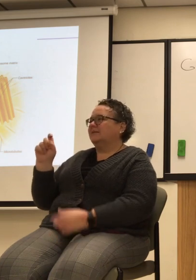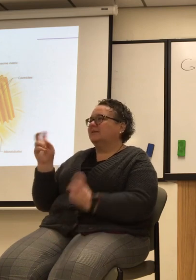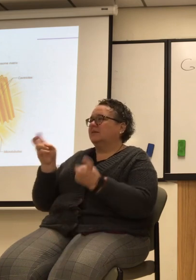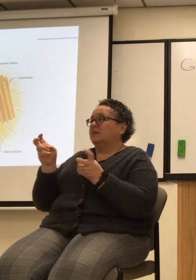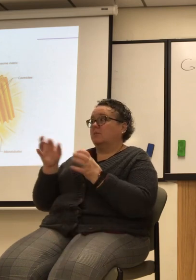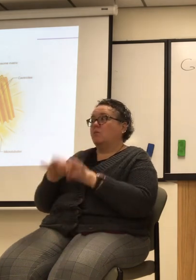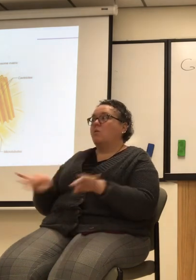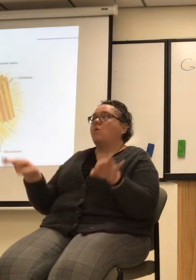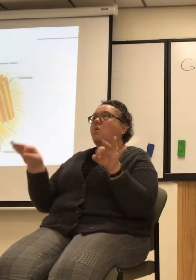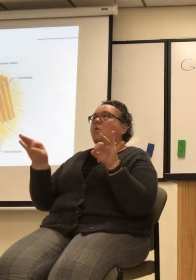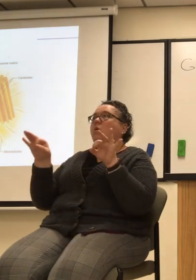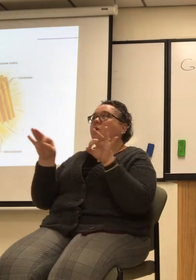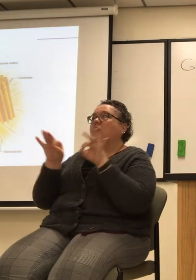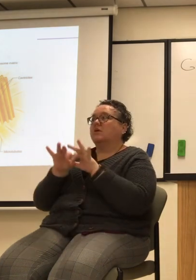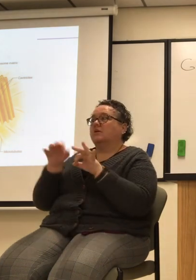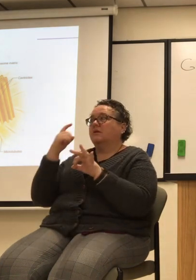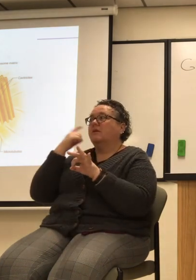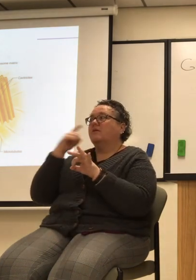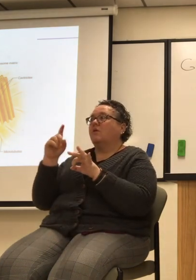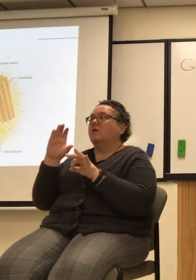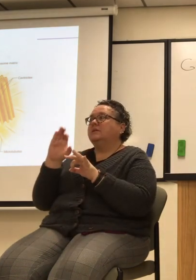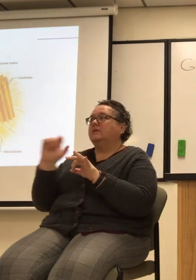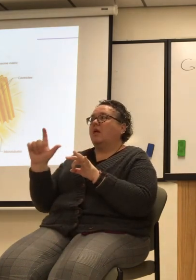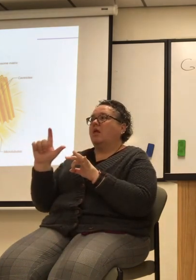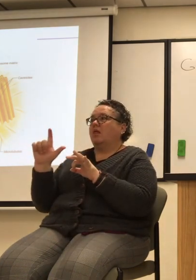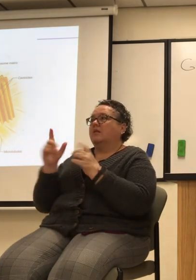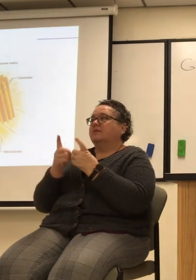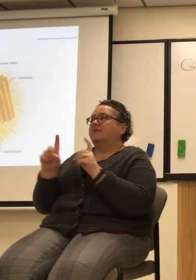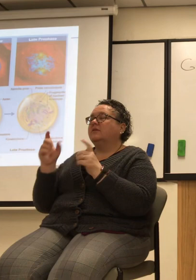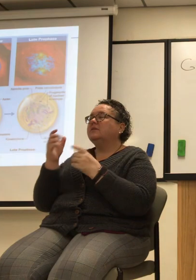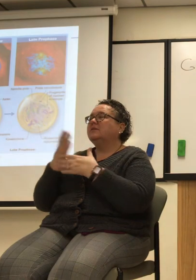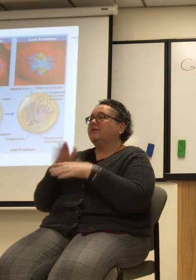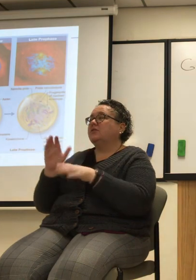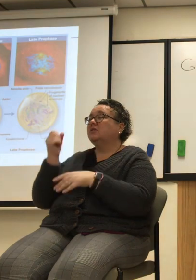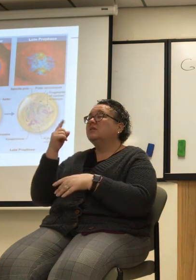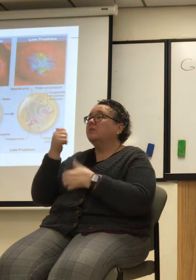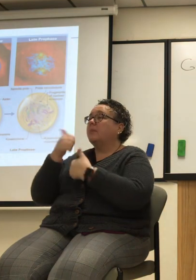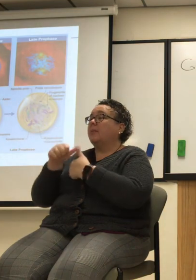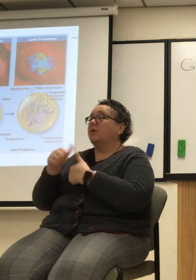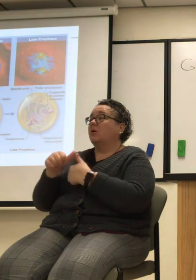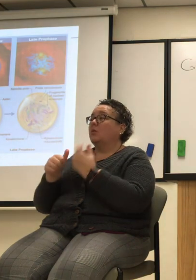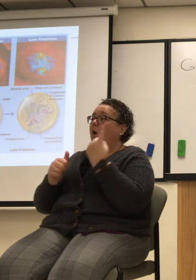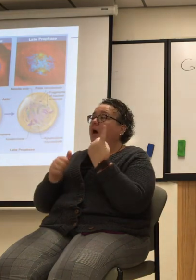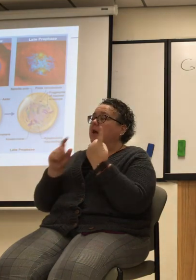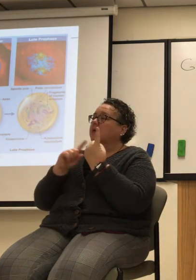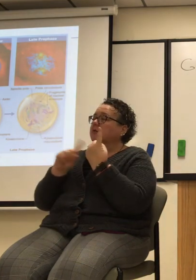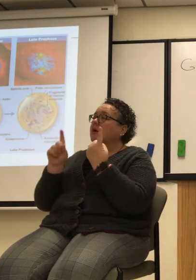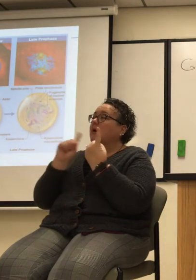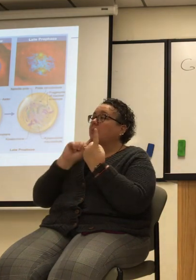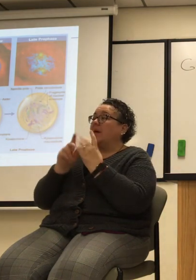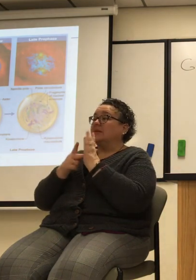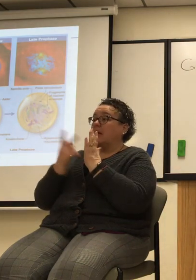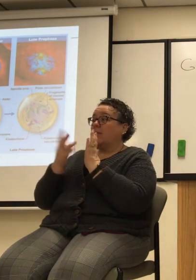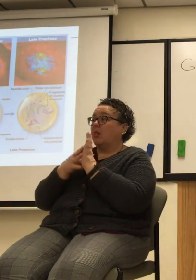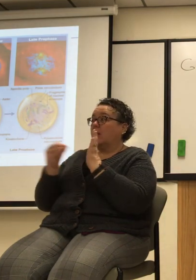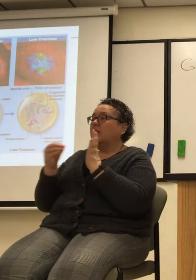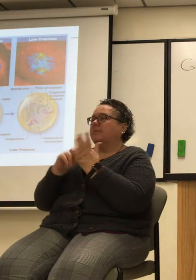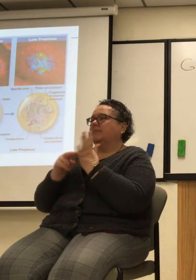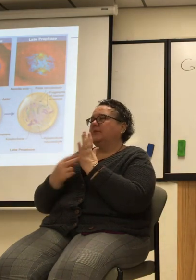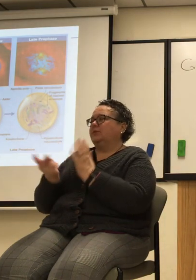cell division. There's one, but remember there's two after they double. And you have nice figures that look like